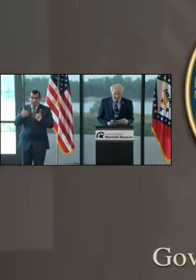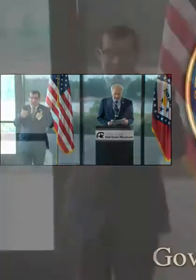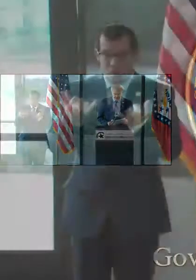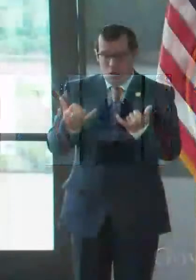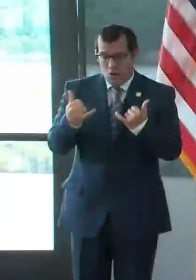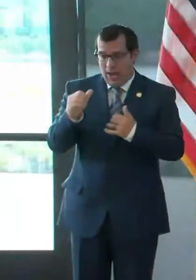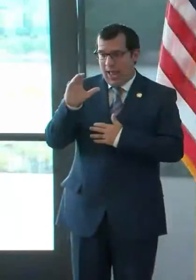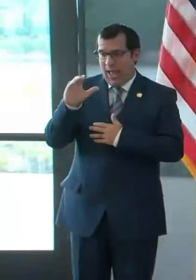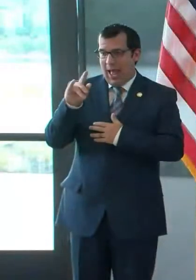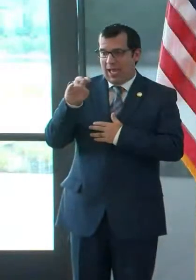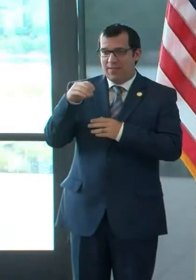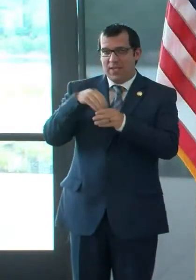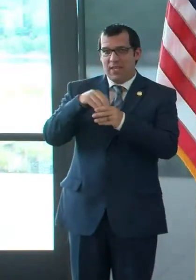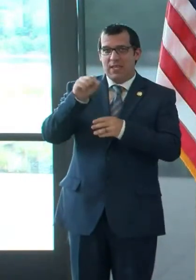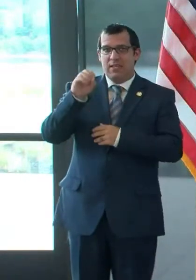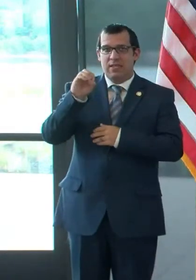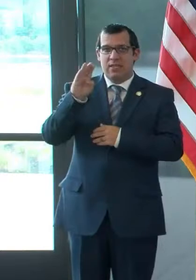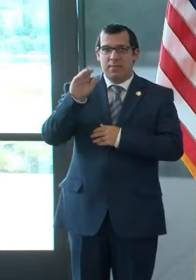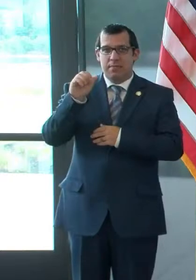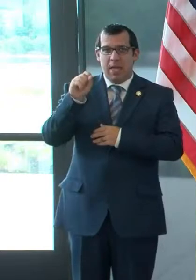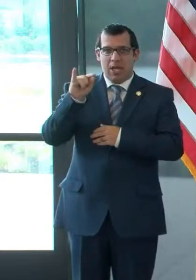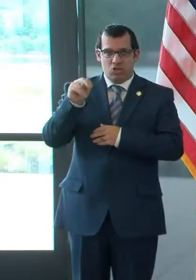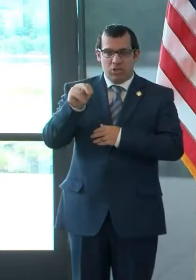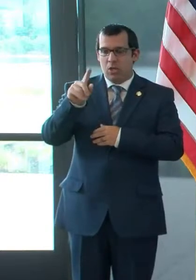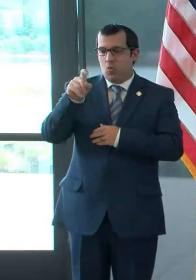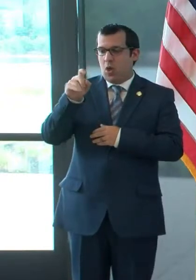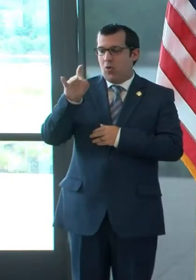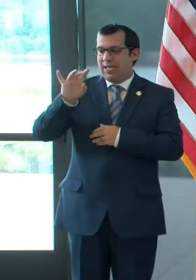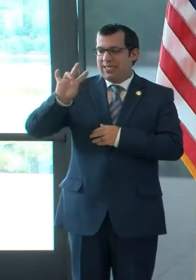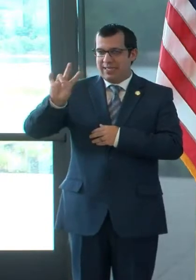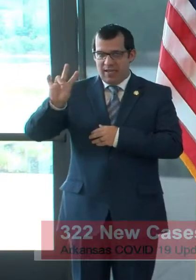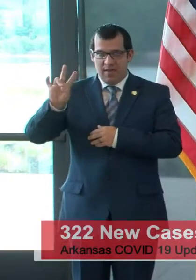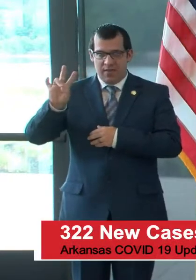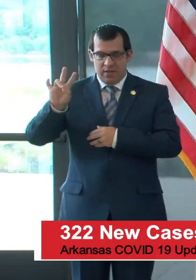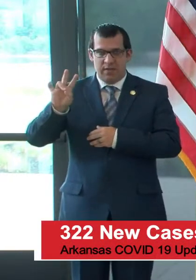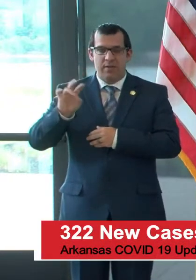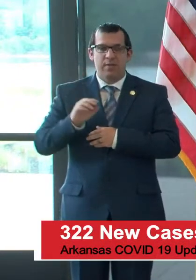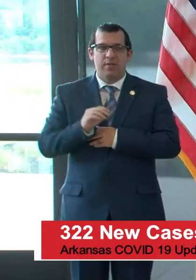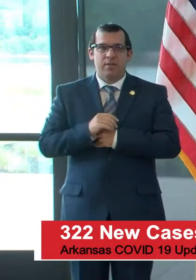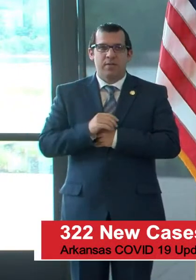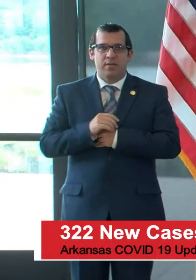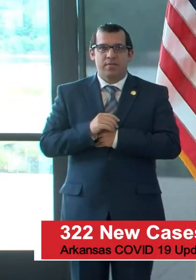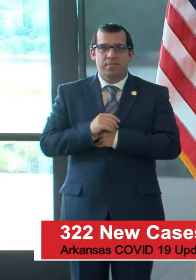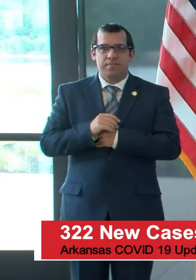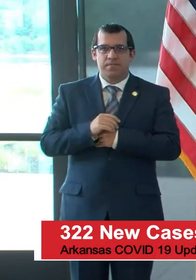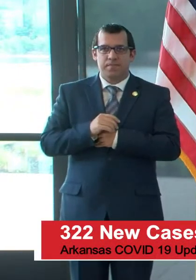active cases in Sebastian County are 187, and so